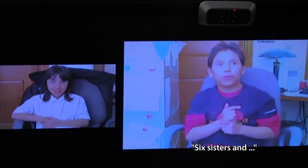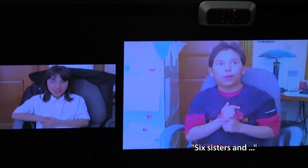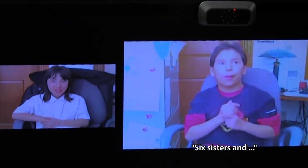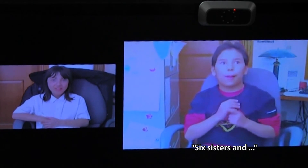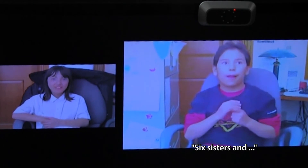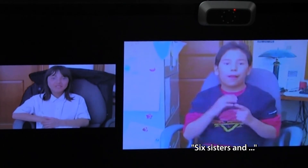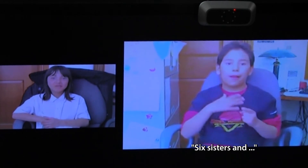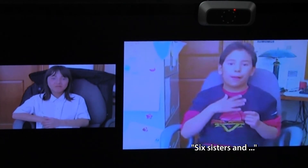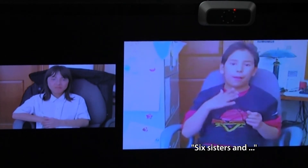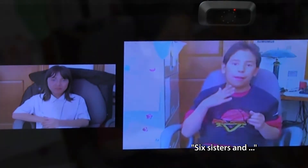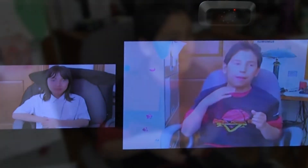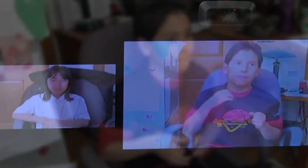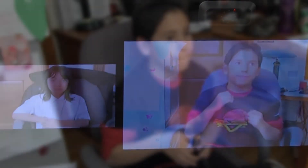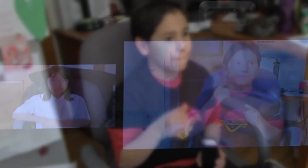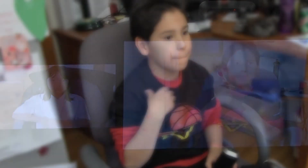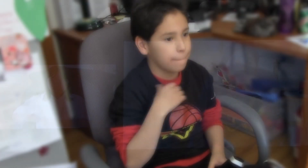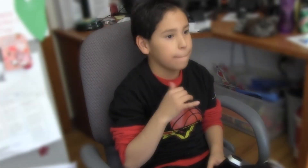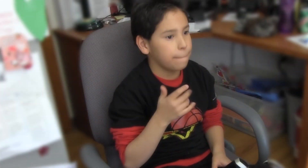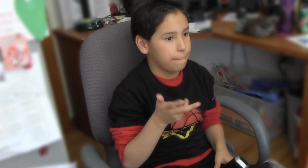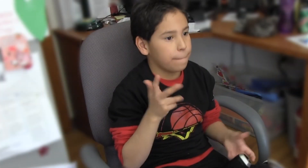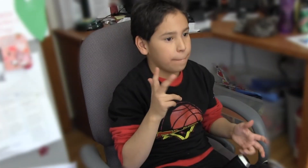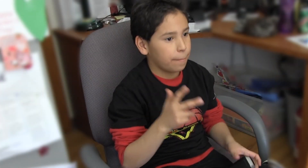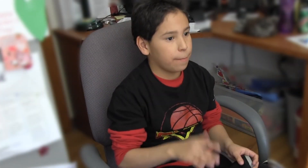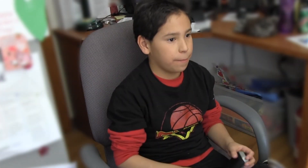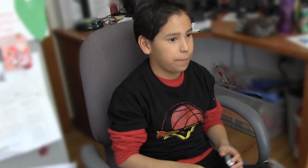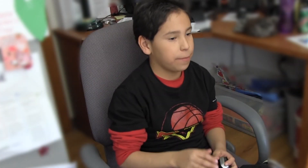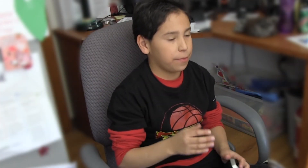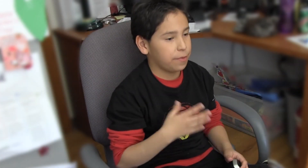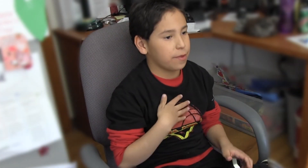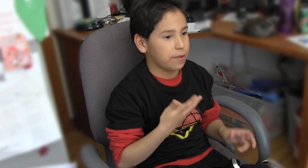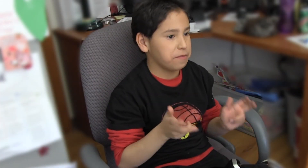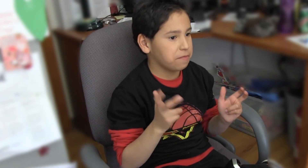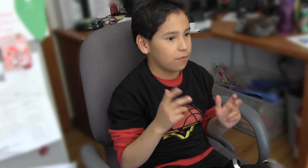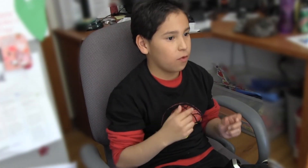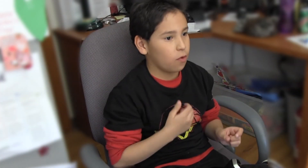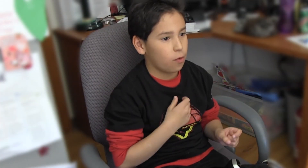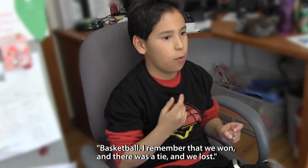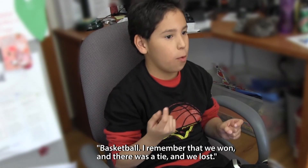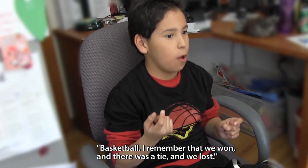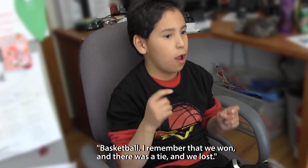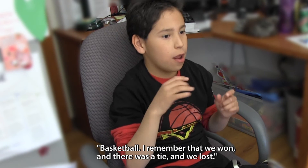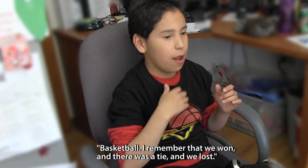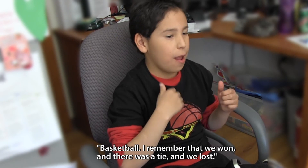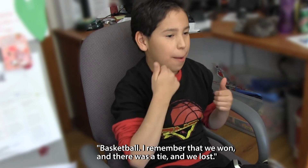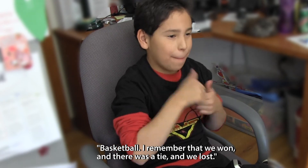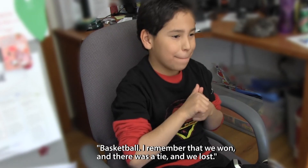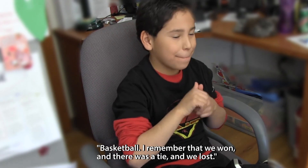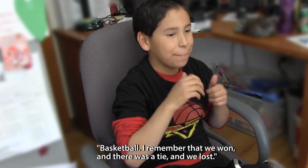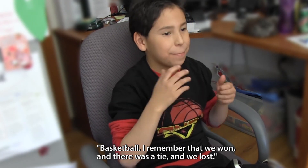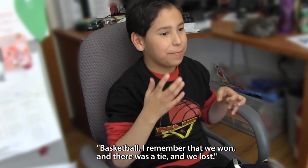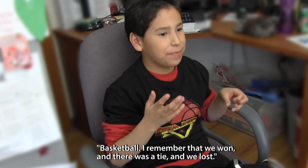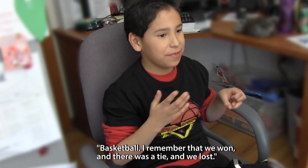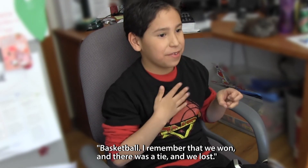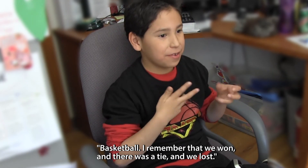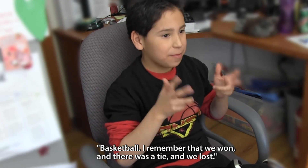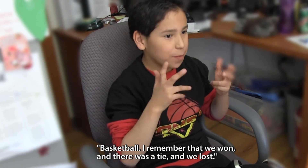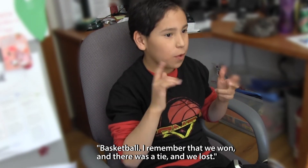and basketball. I remember